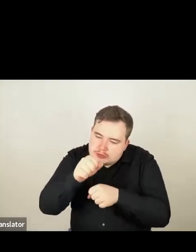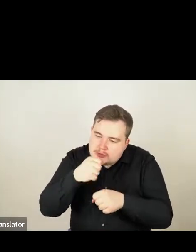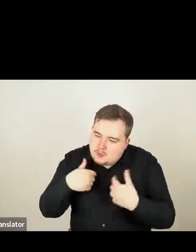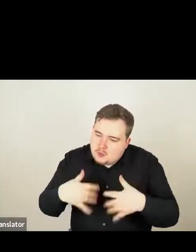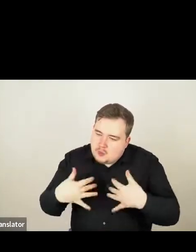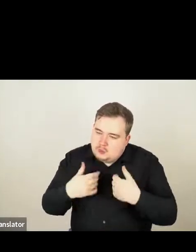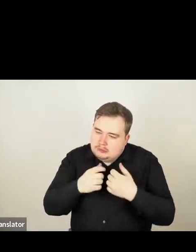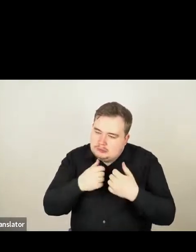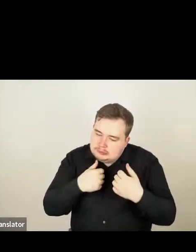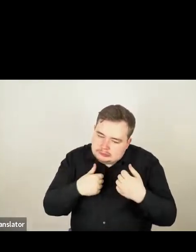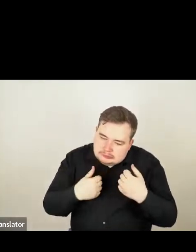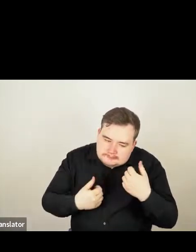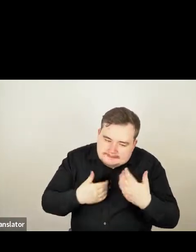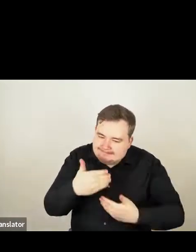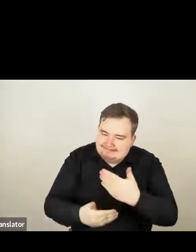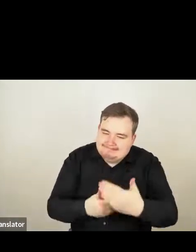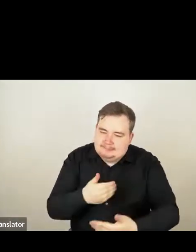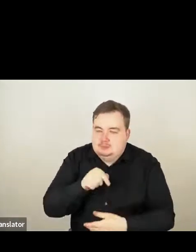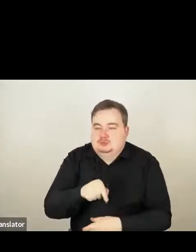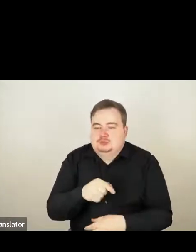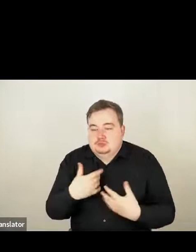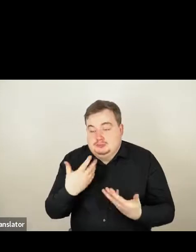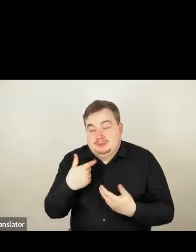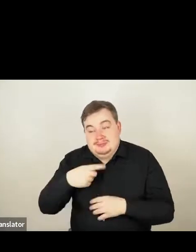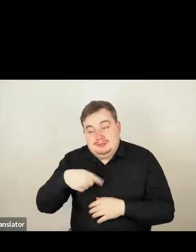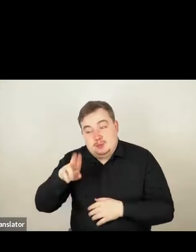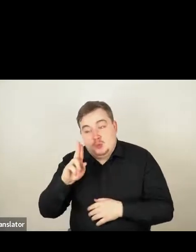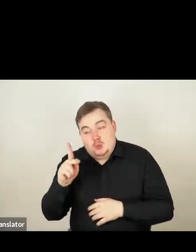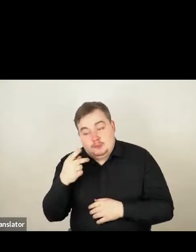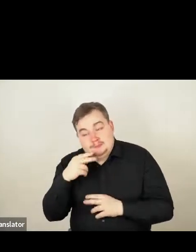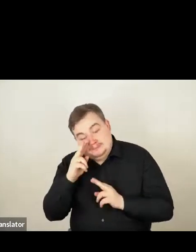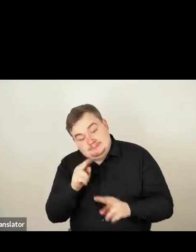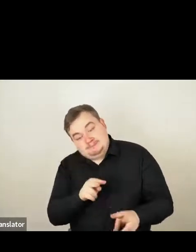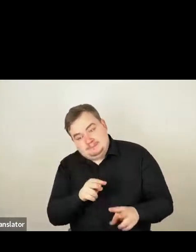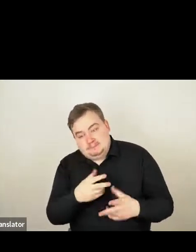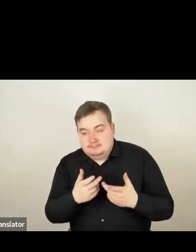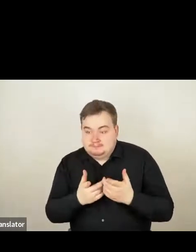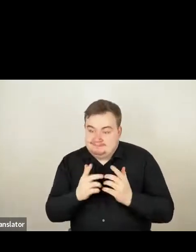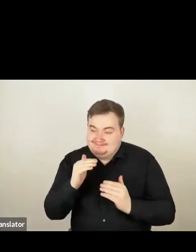wonderful. I think we're at about 34, 35% in Parliament. But the